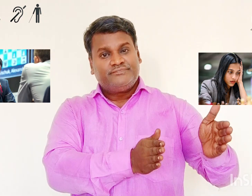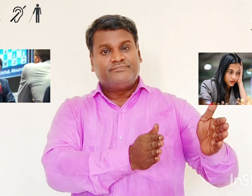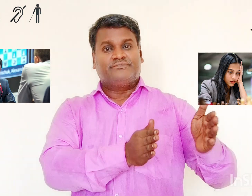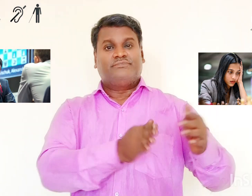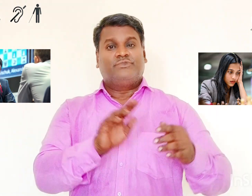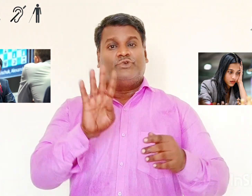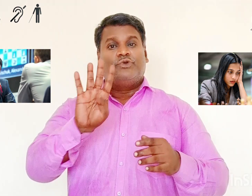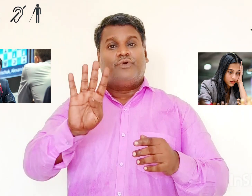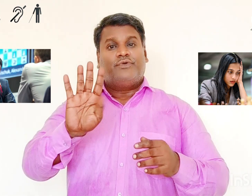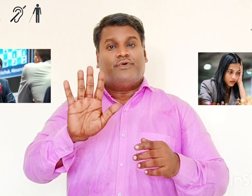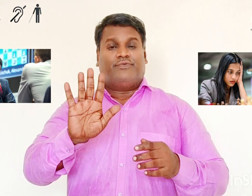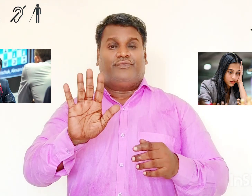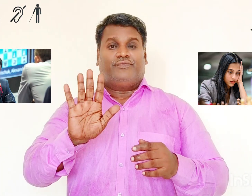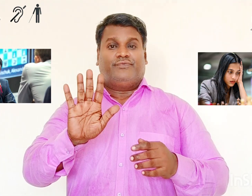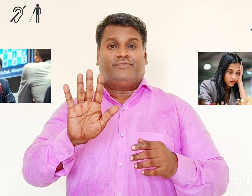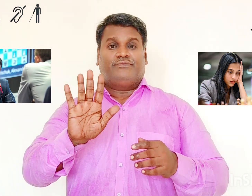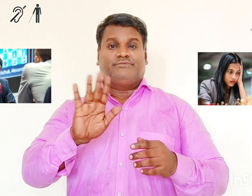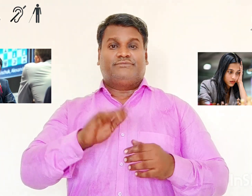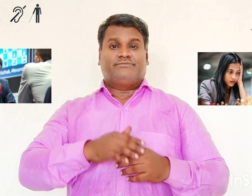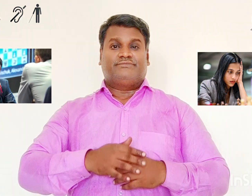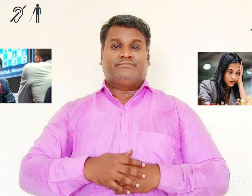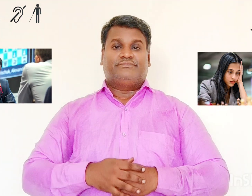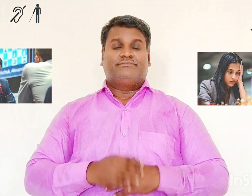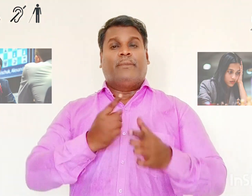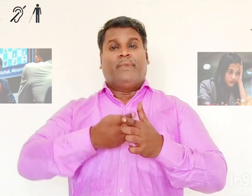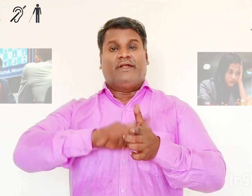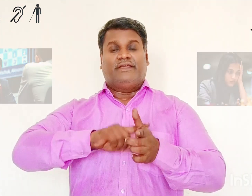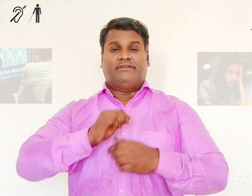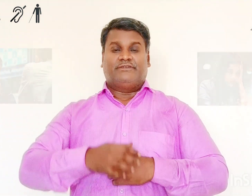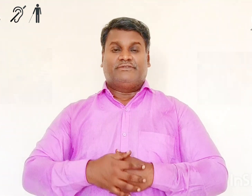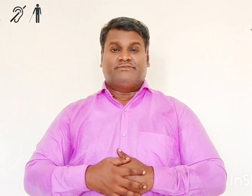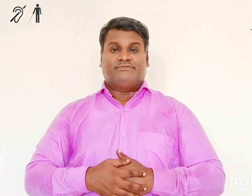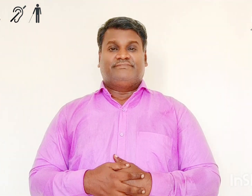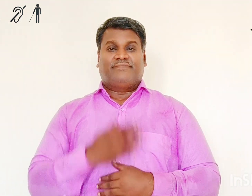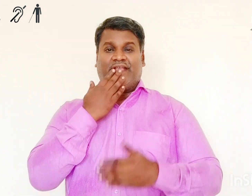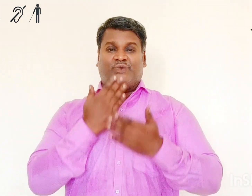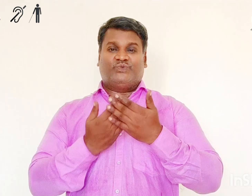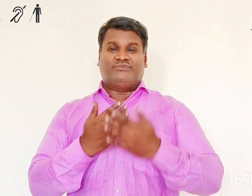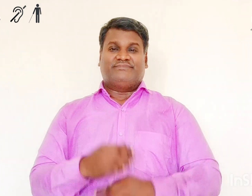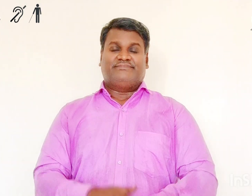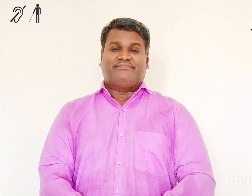Thank you.